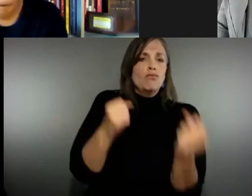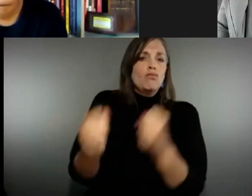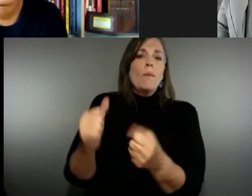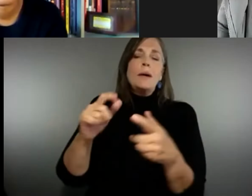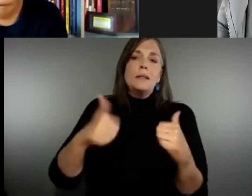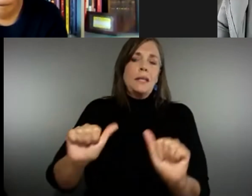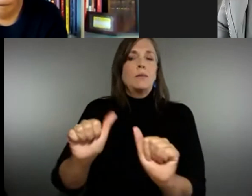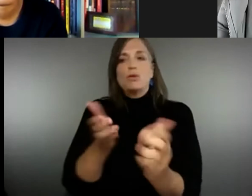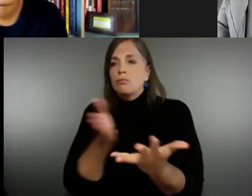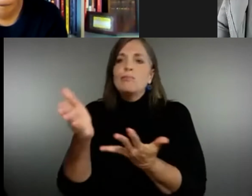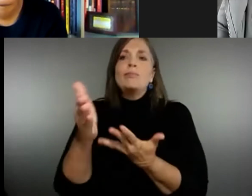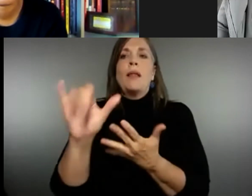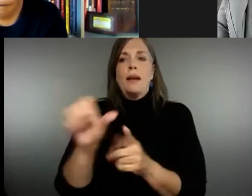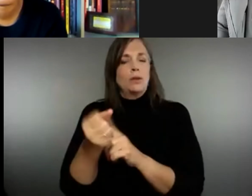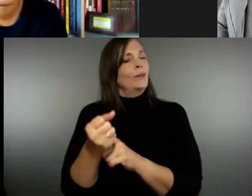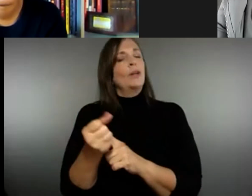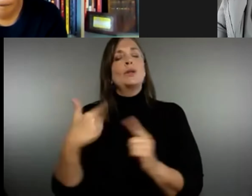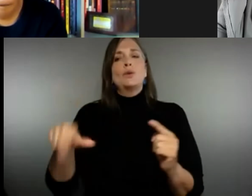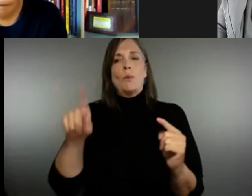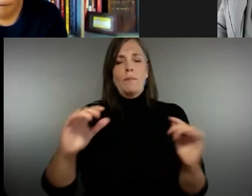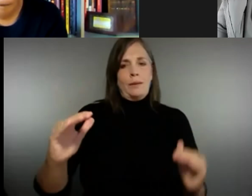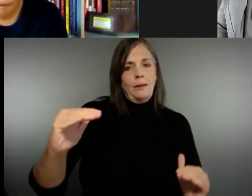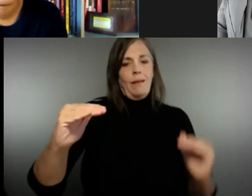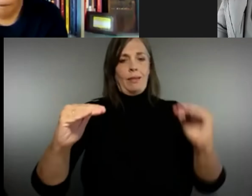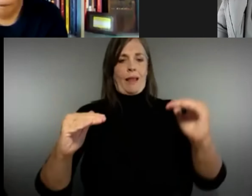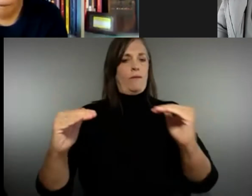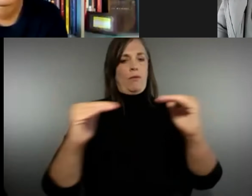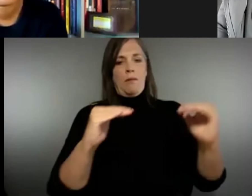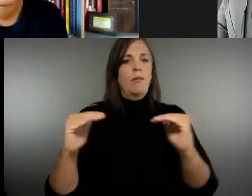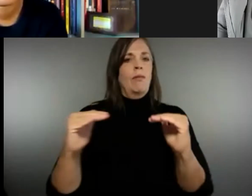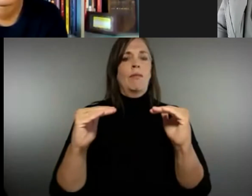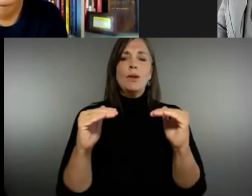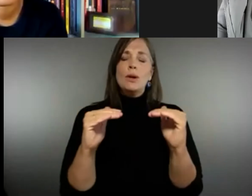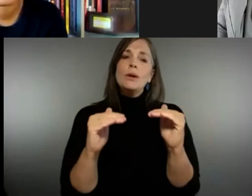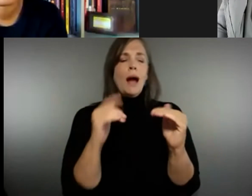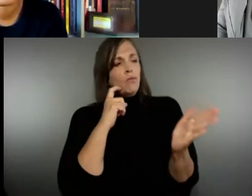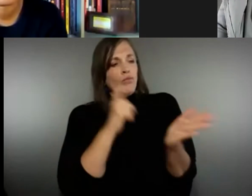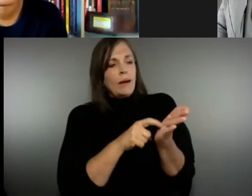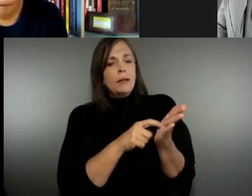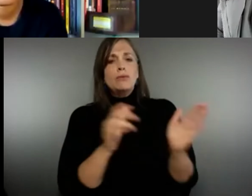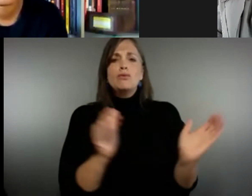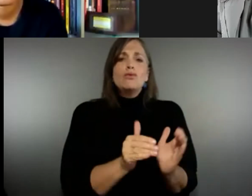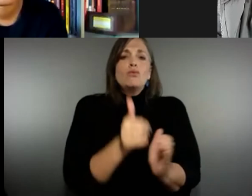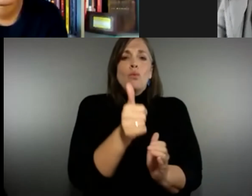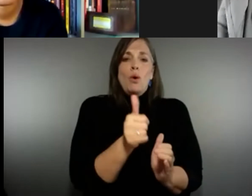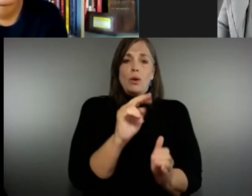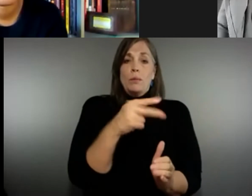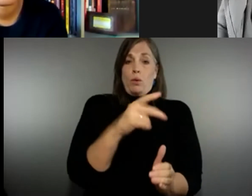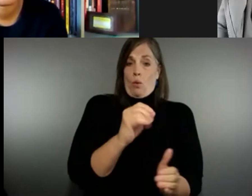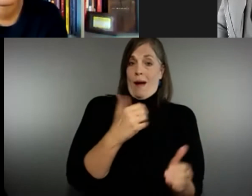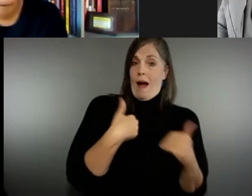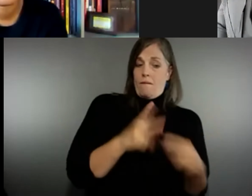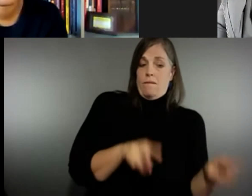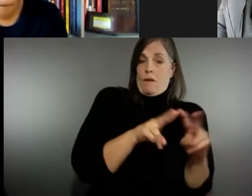the playing field that we really have to do we have to recognize the value that some of the smaller um nonprofits bring to the table who are often